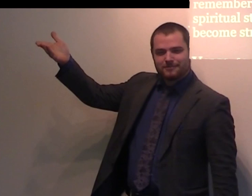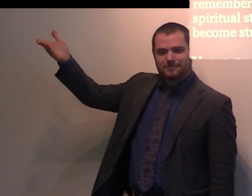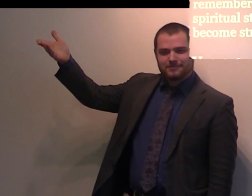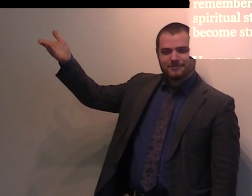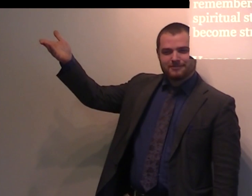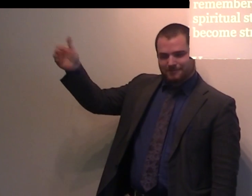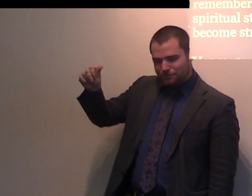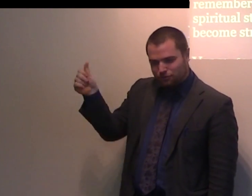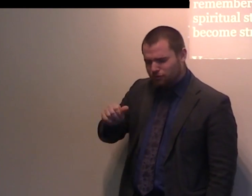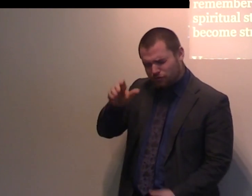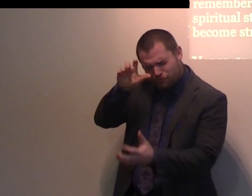They should remember Him.